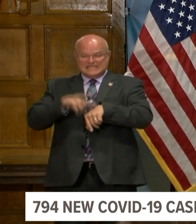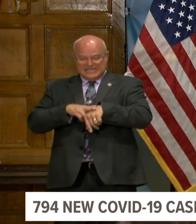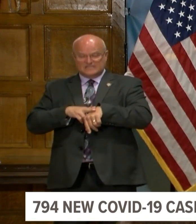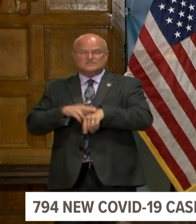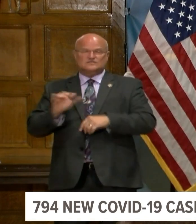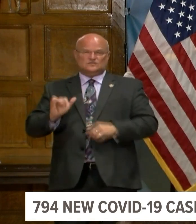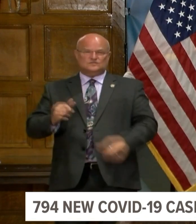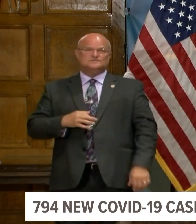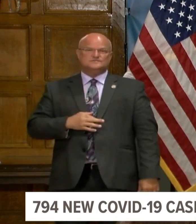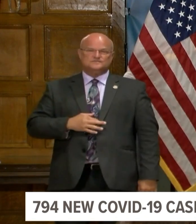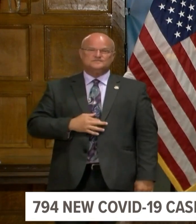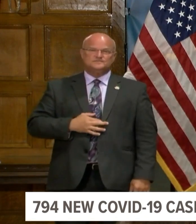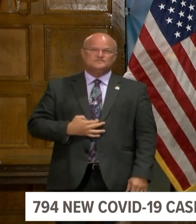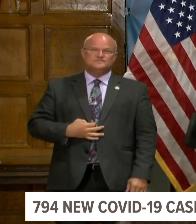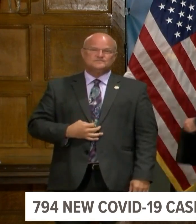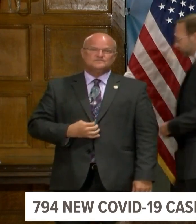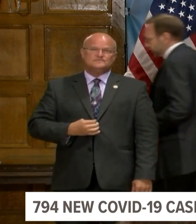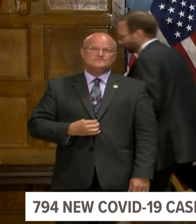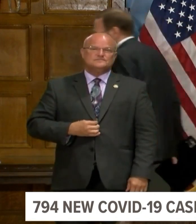as a state.